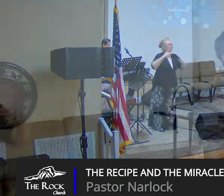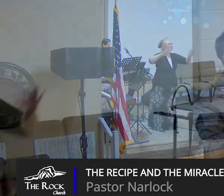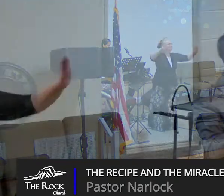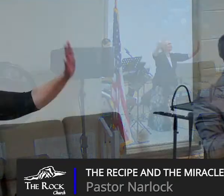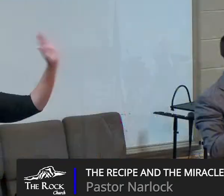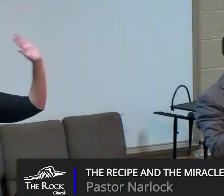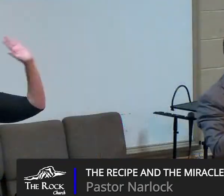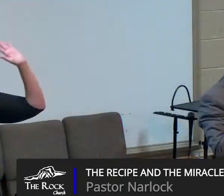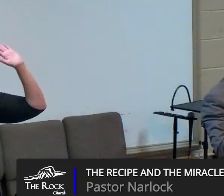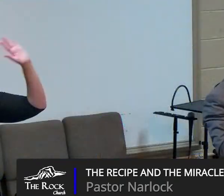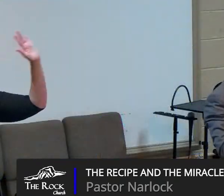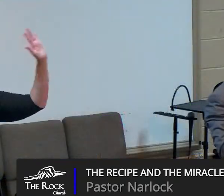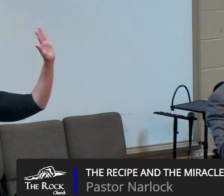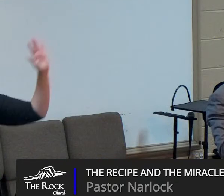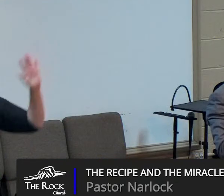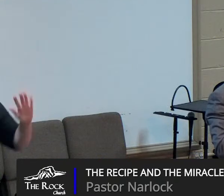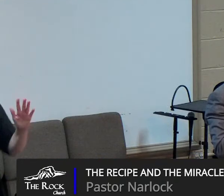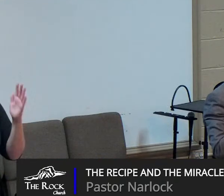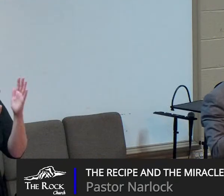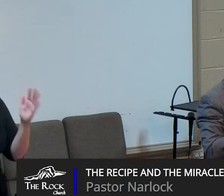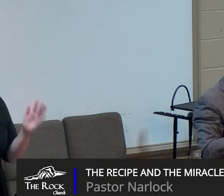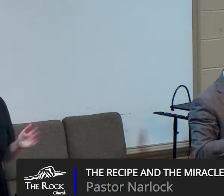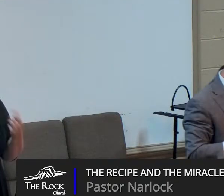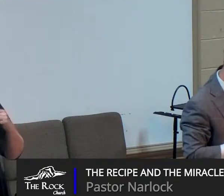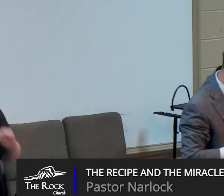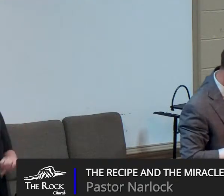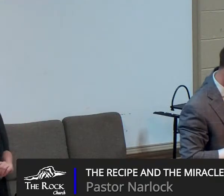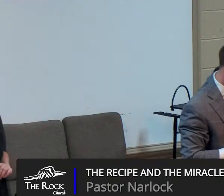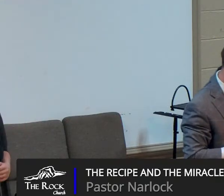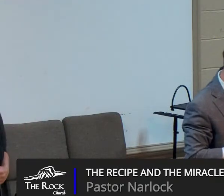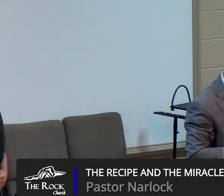to the Lord. I feel like the Lord's trying to speak to us.